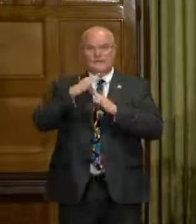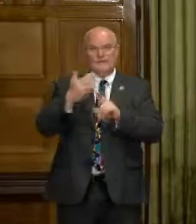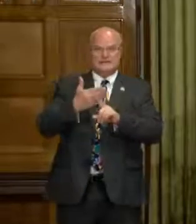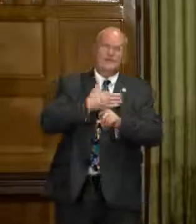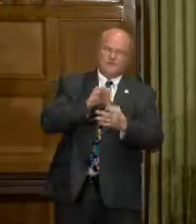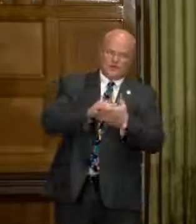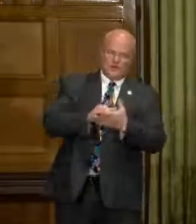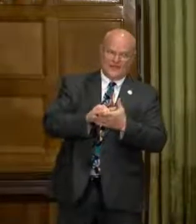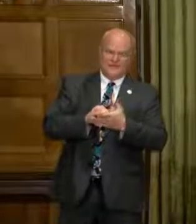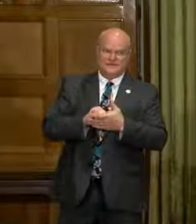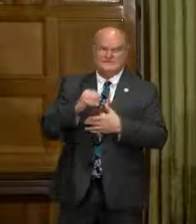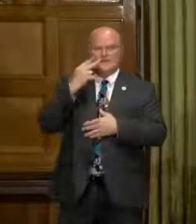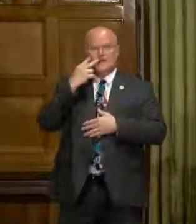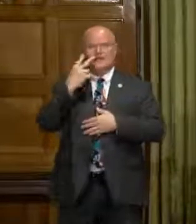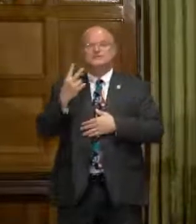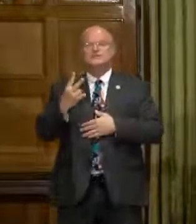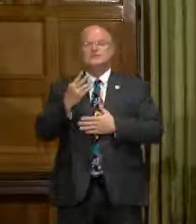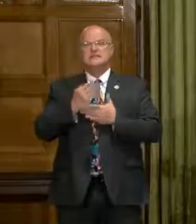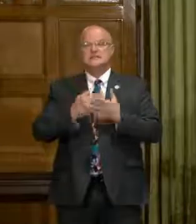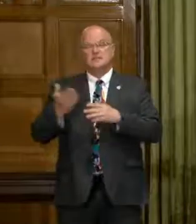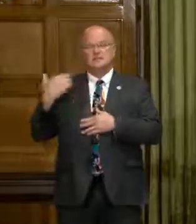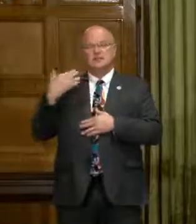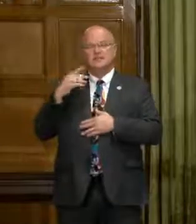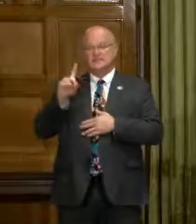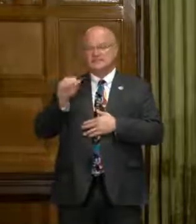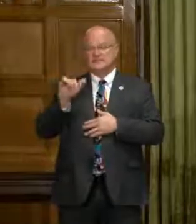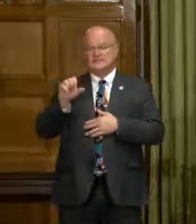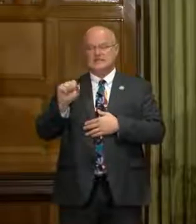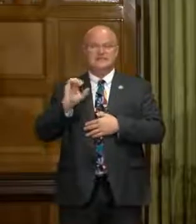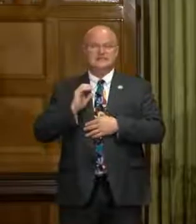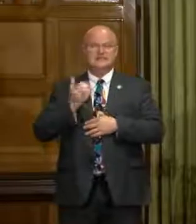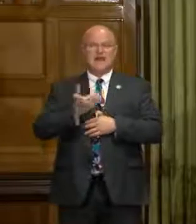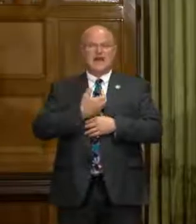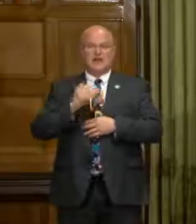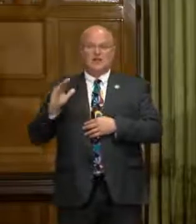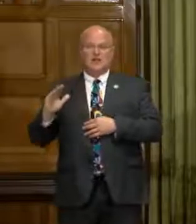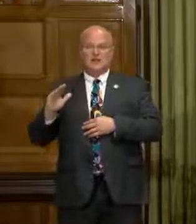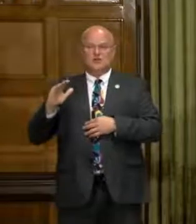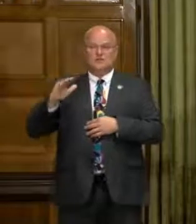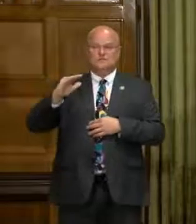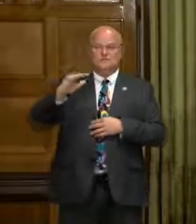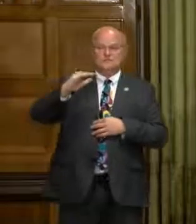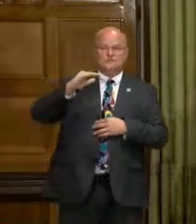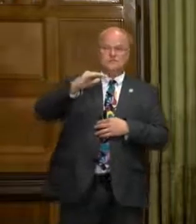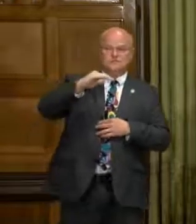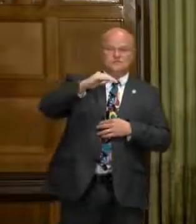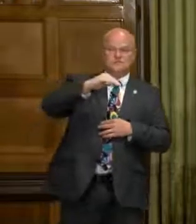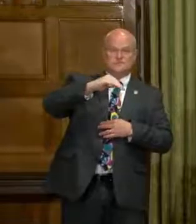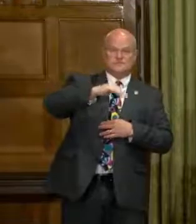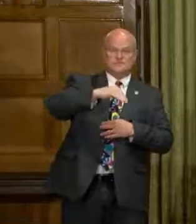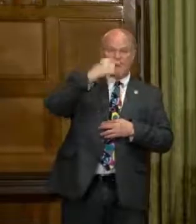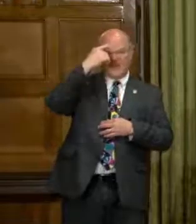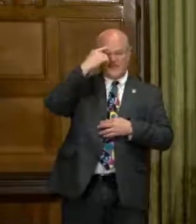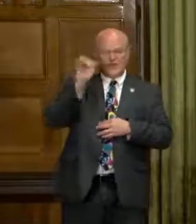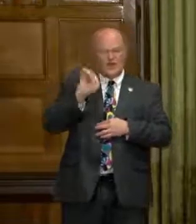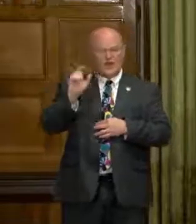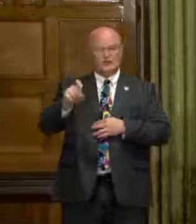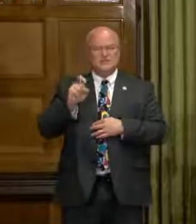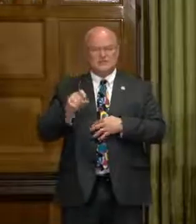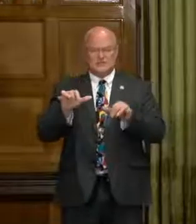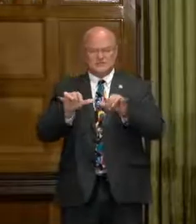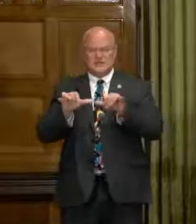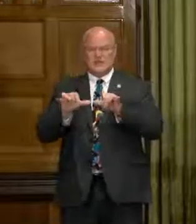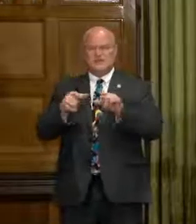comes earlier. And as you can see in some previous days, our curve has started to go down. And I think you also have